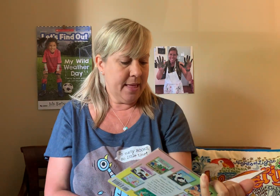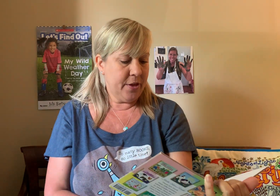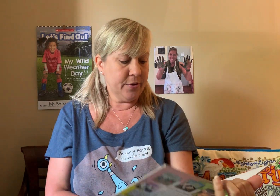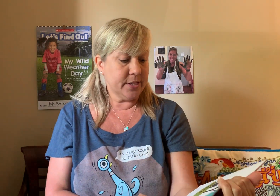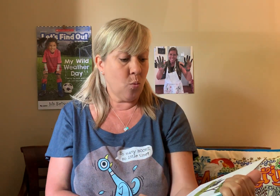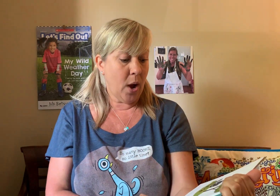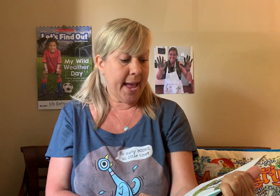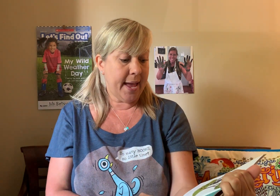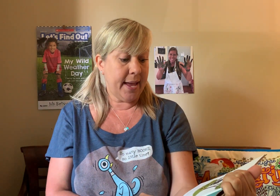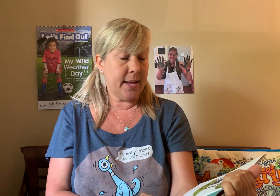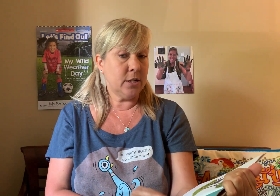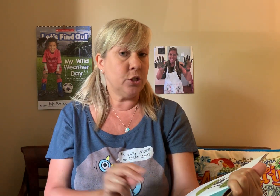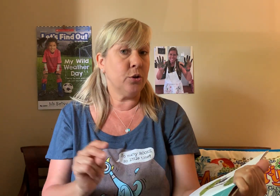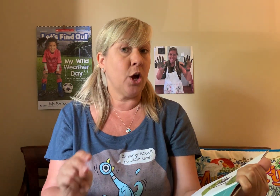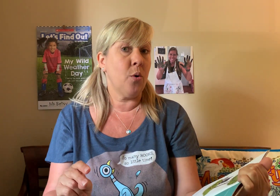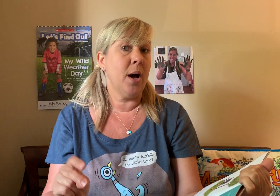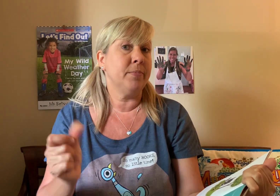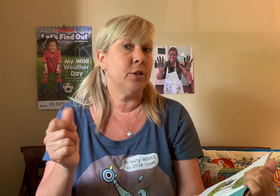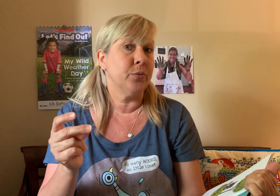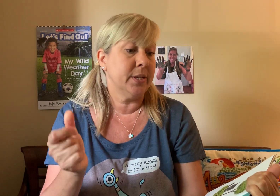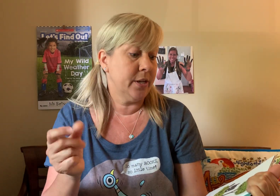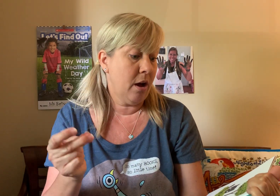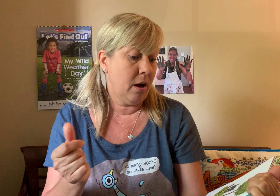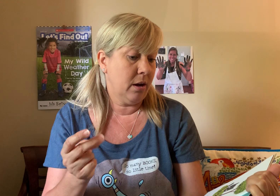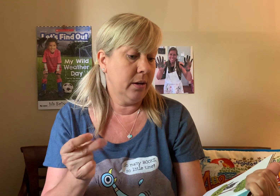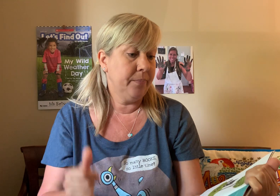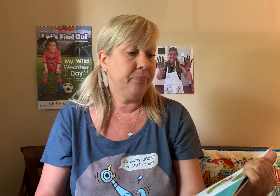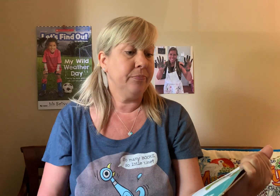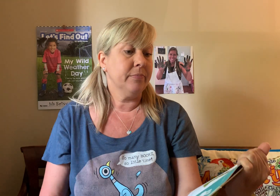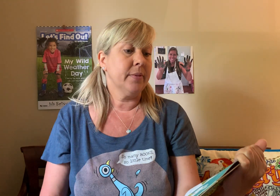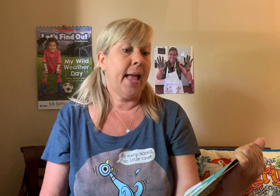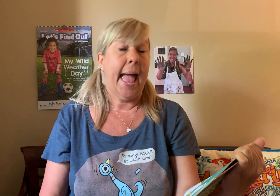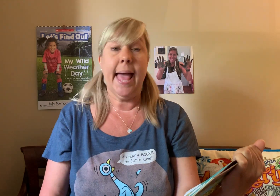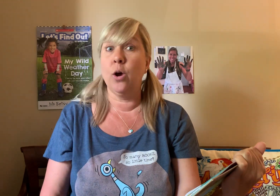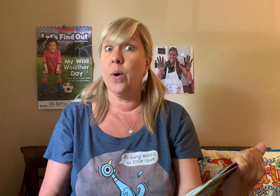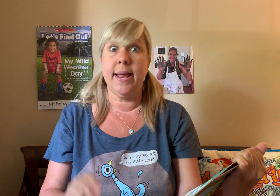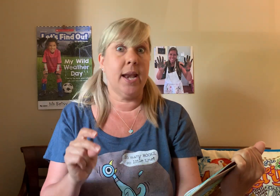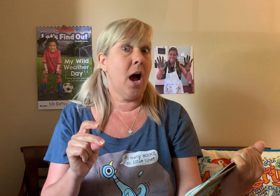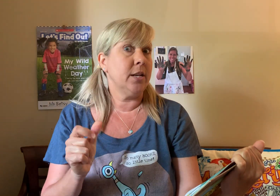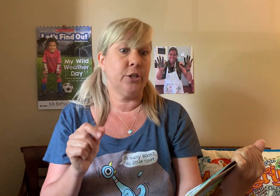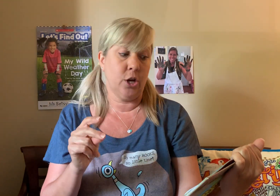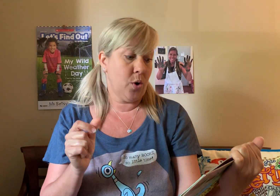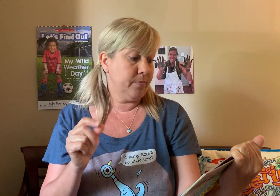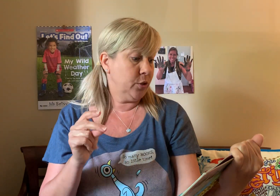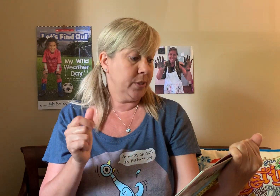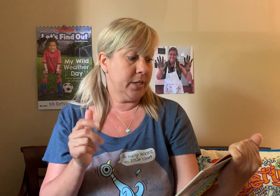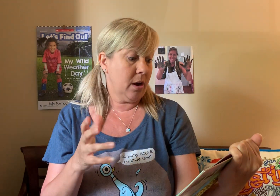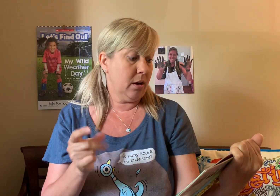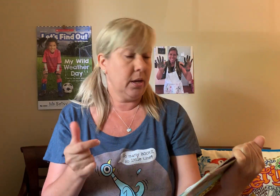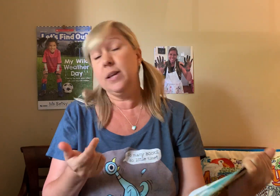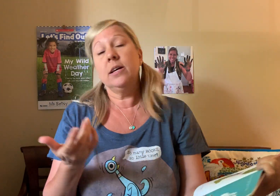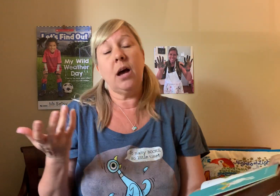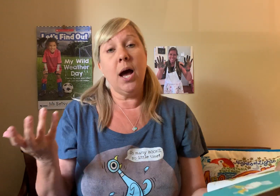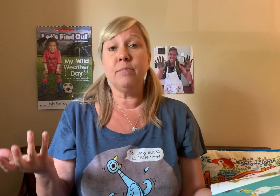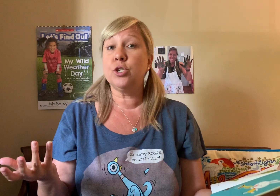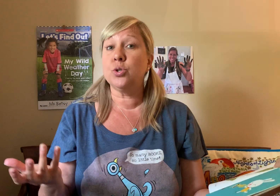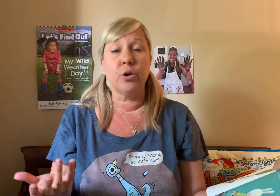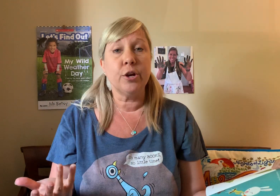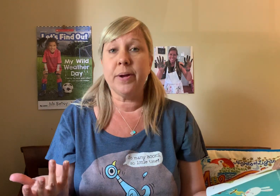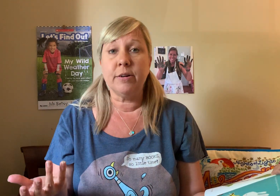There is a way to go up to a dog and a way not to go up to a dog. I'm sure your parents